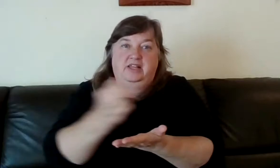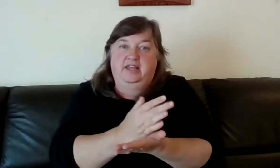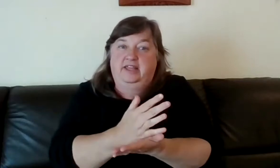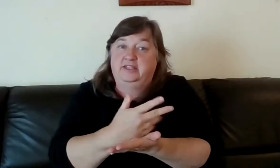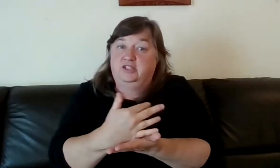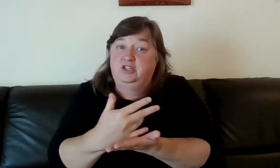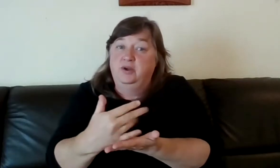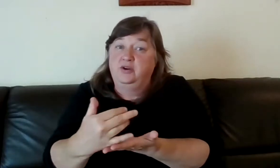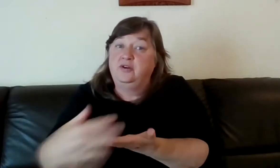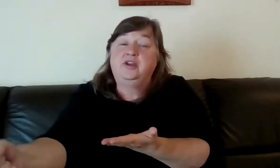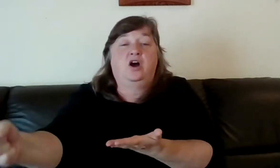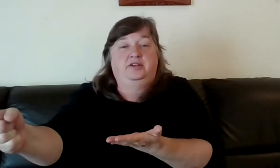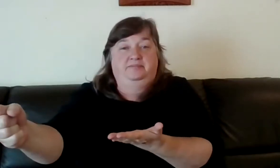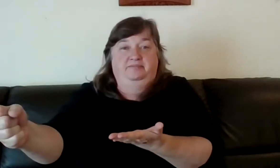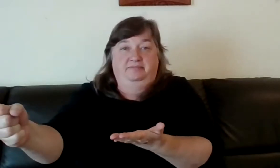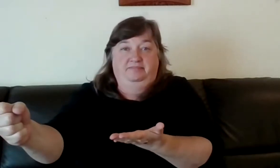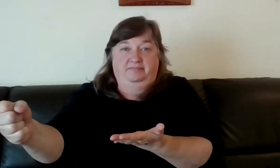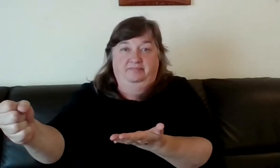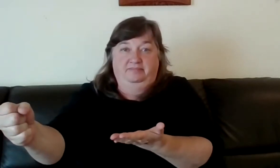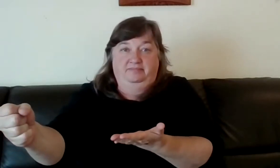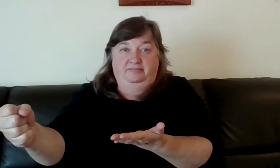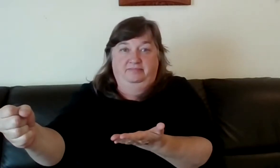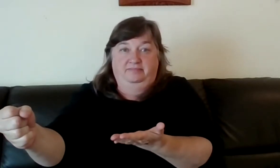Like it's gone.